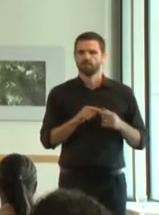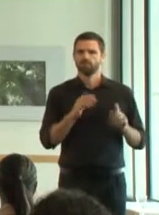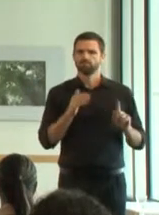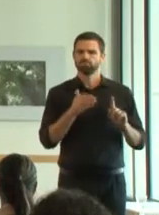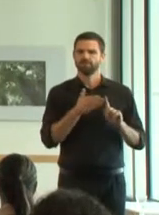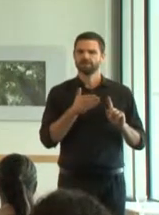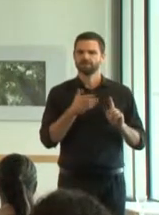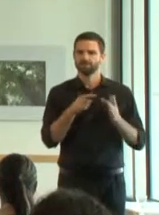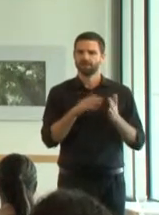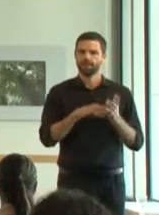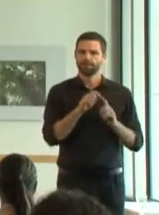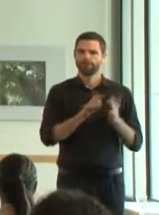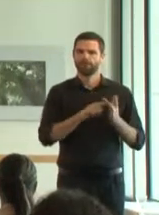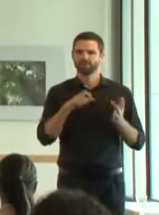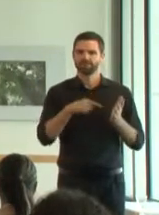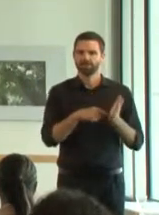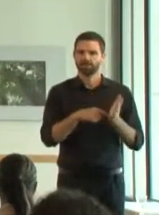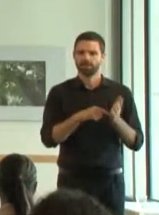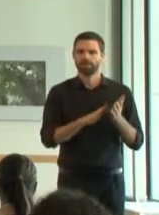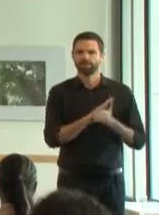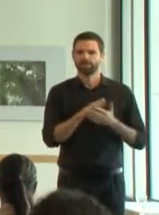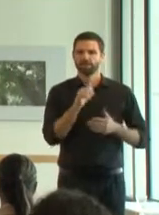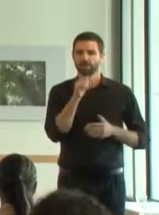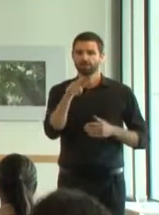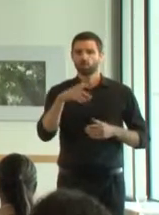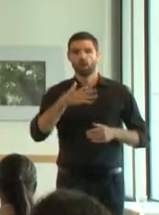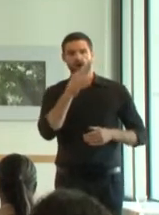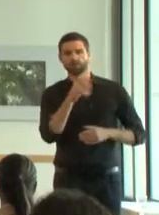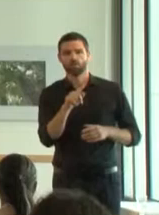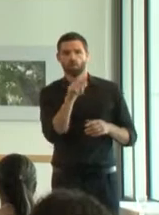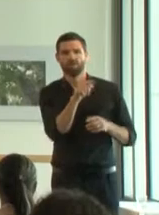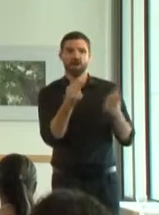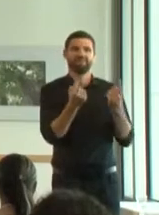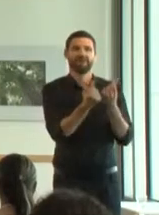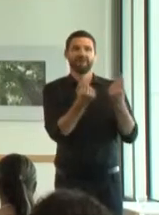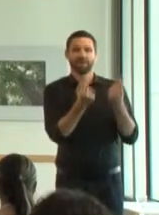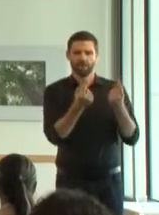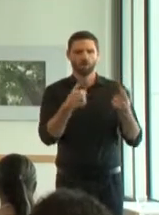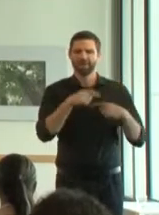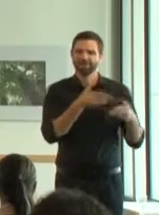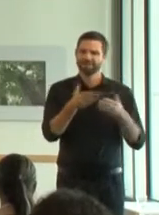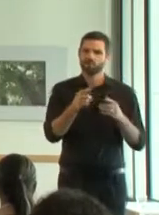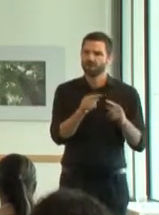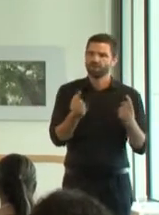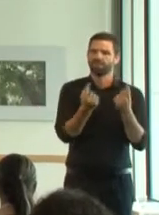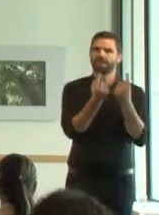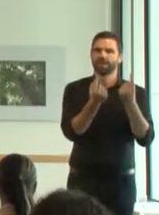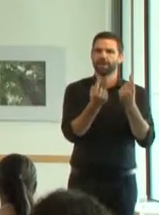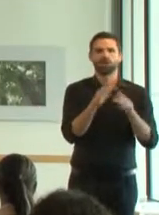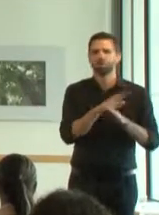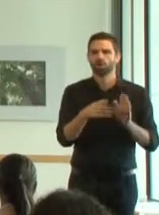thing? We give you the thing, if you're allowed to see it, and therefore it's the real thing. It's not one of 300